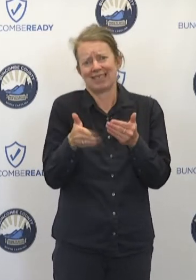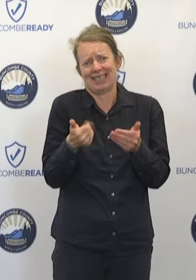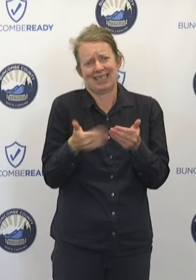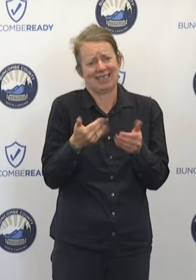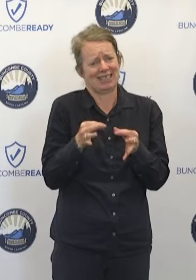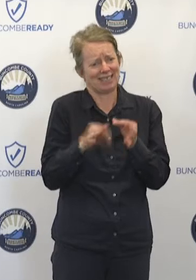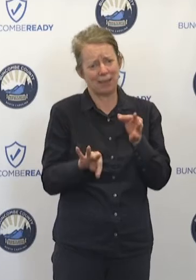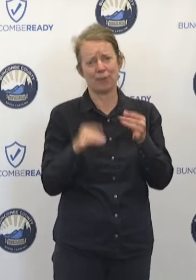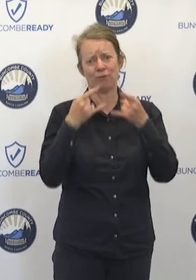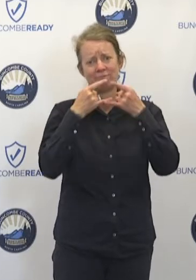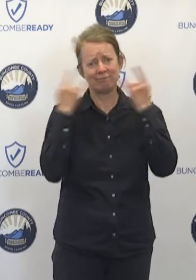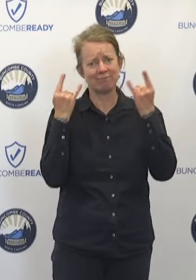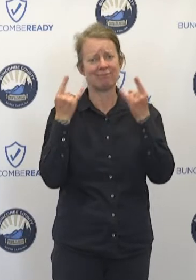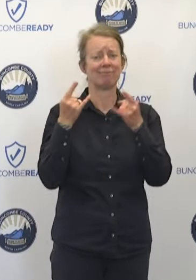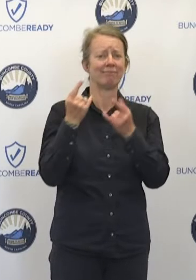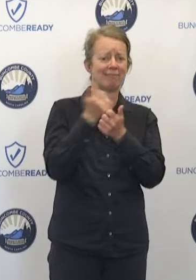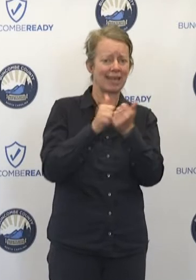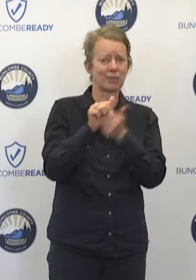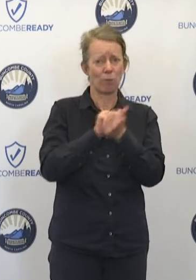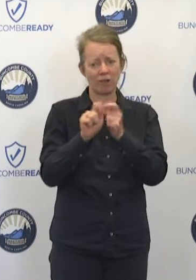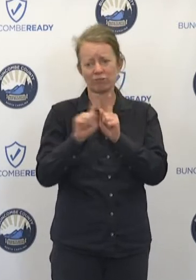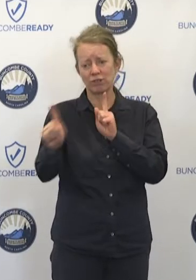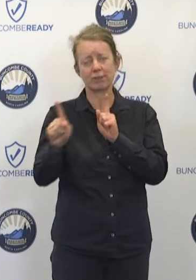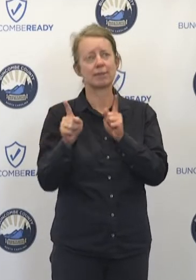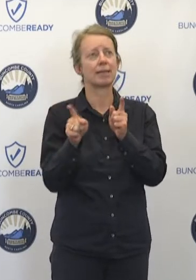as we continue to vaccinate the community.